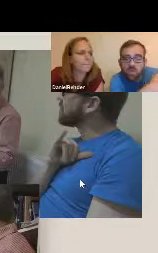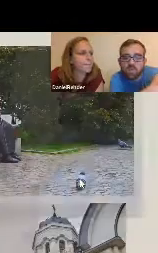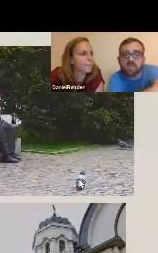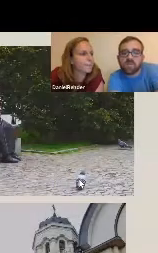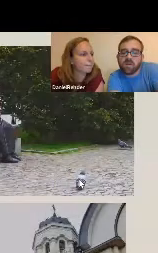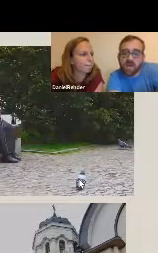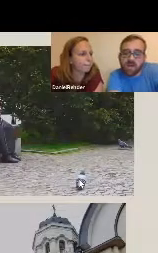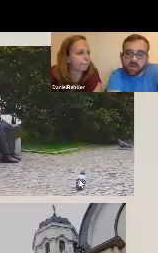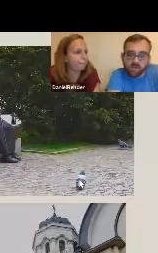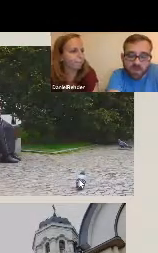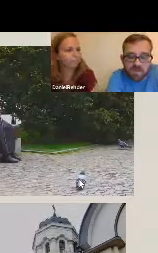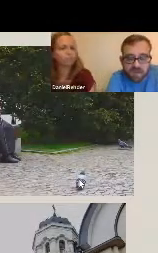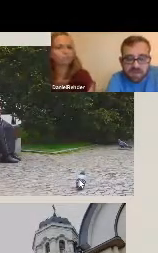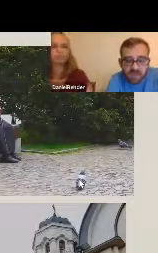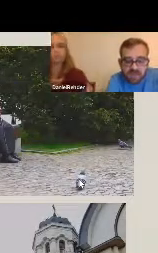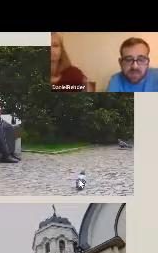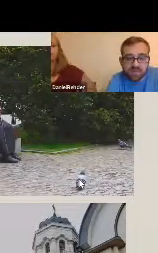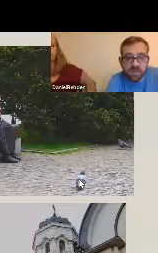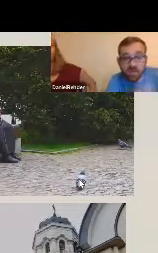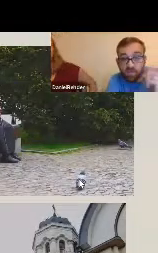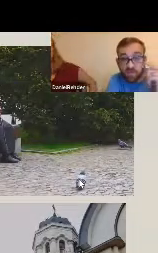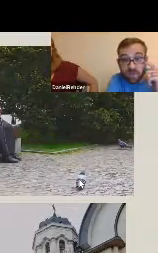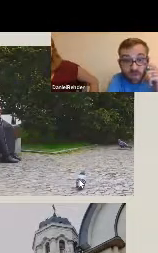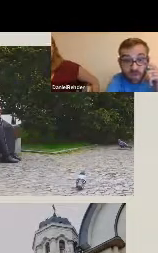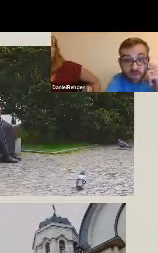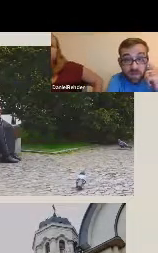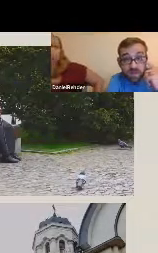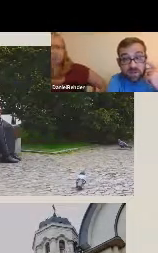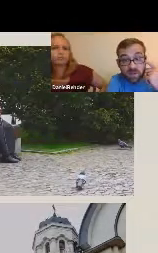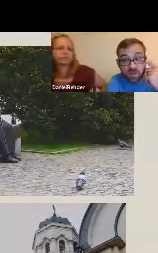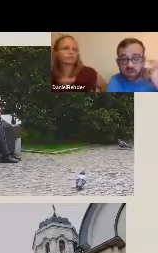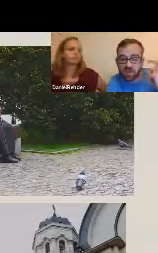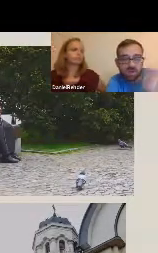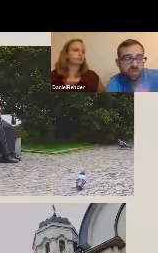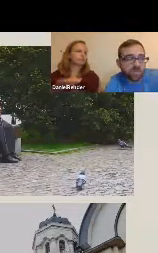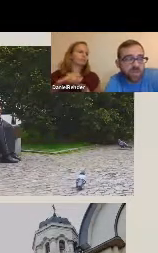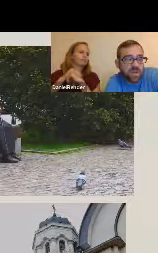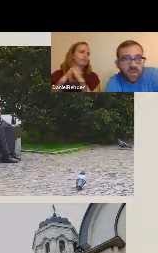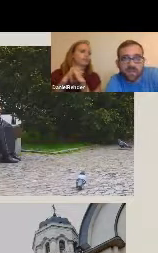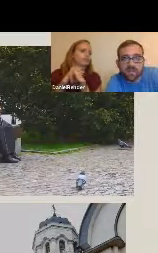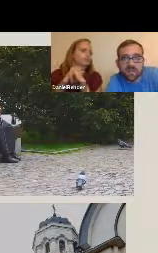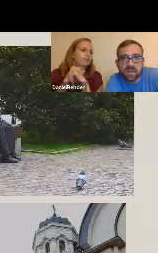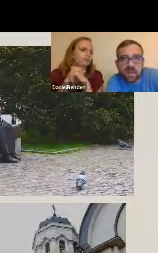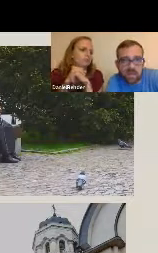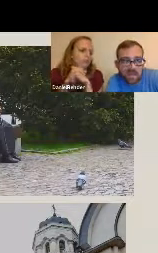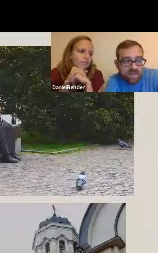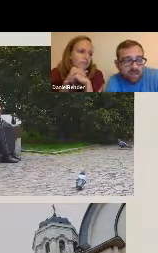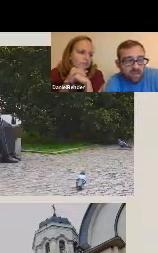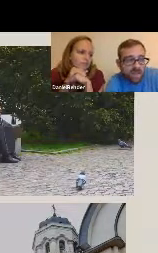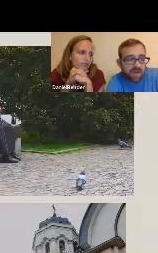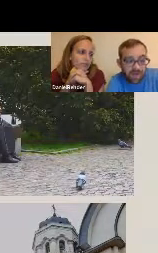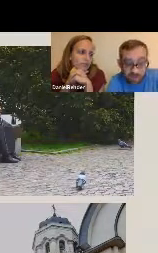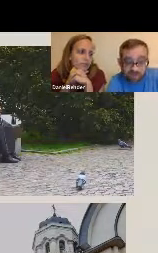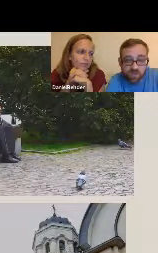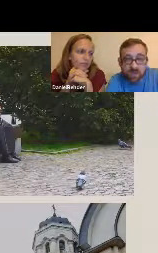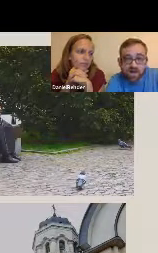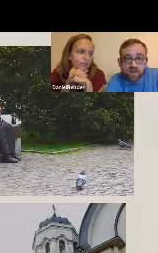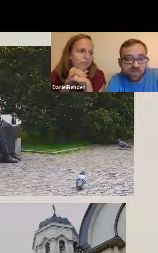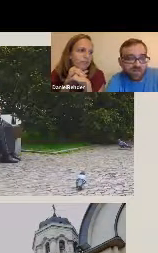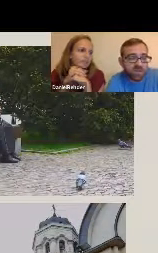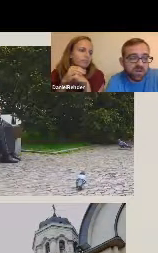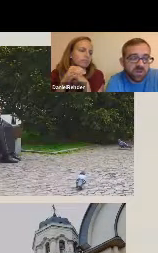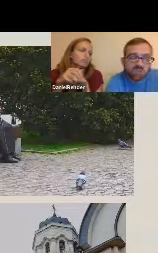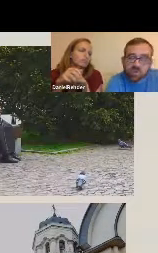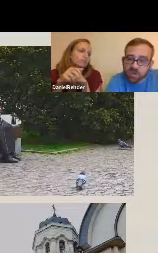And one of the other really big benefits of the orientation and training program is that it